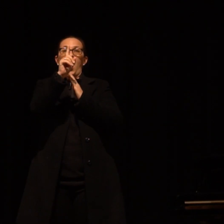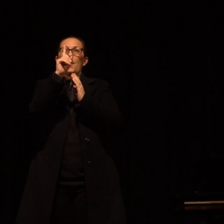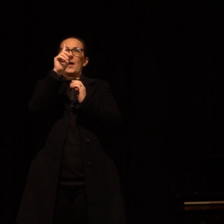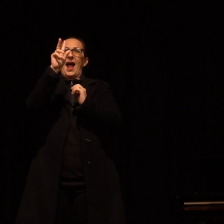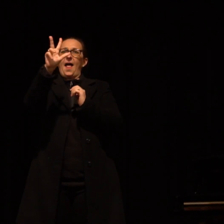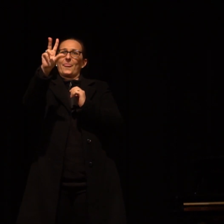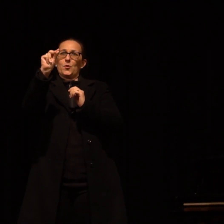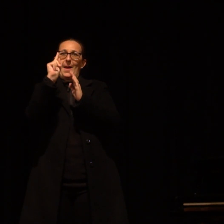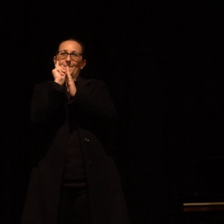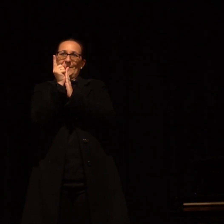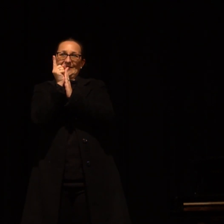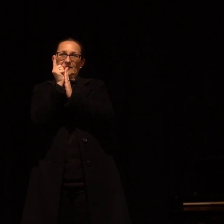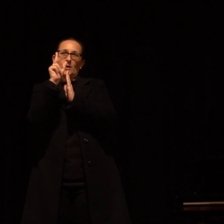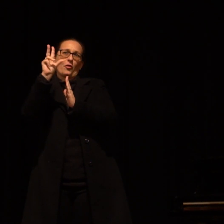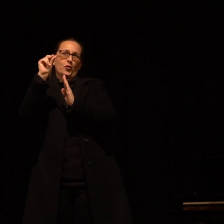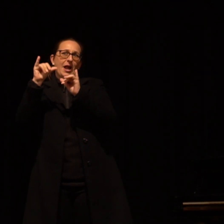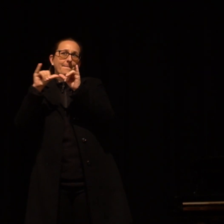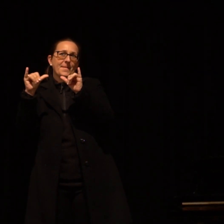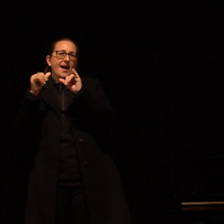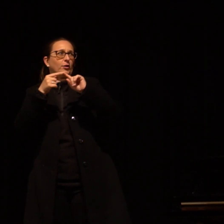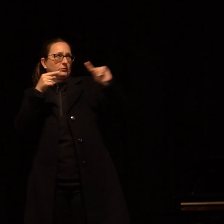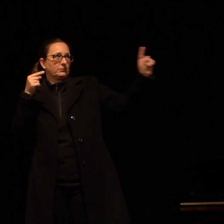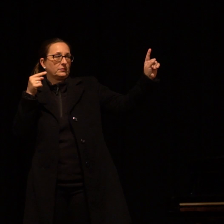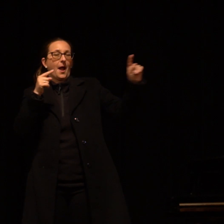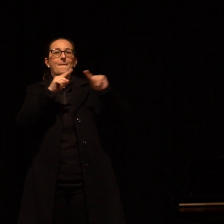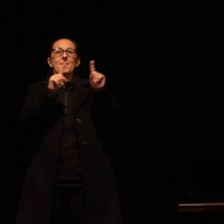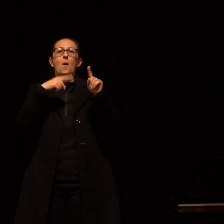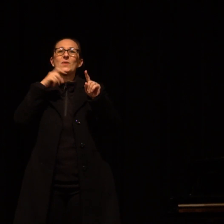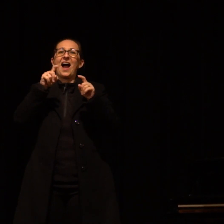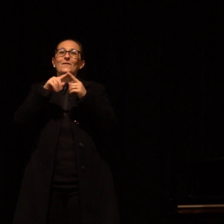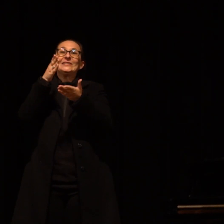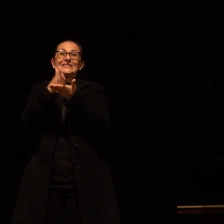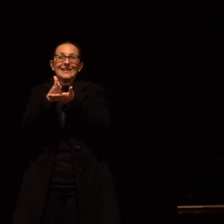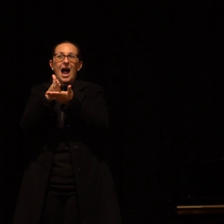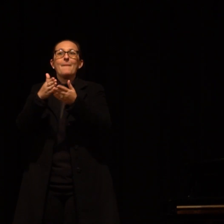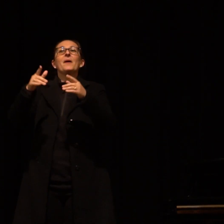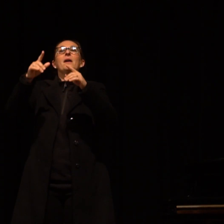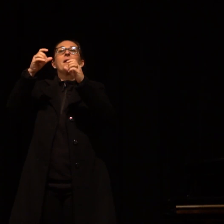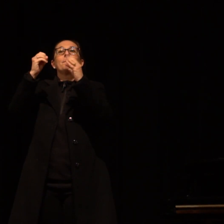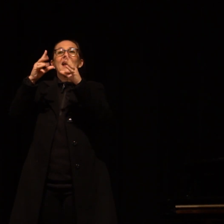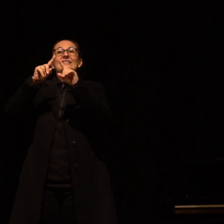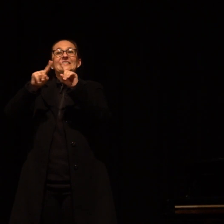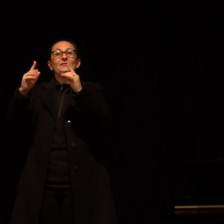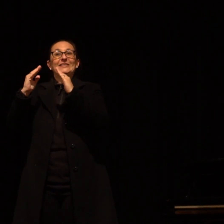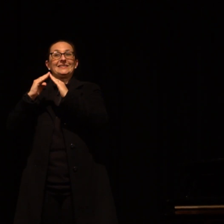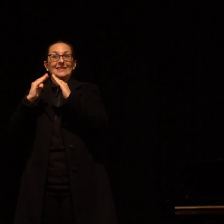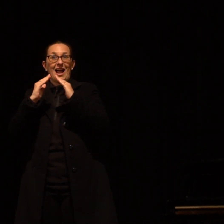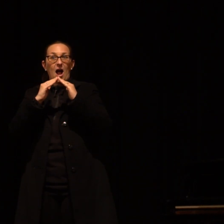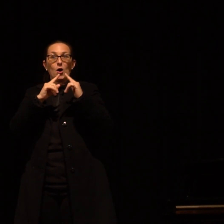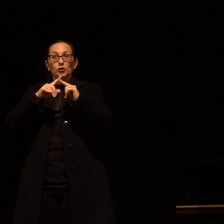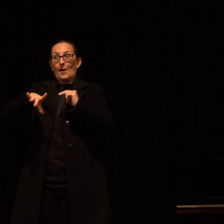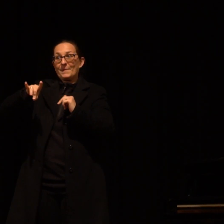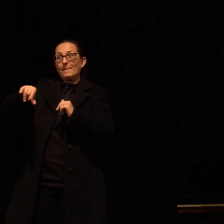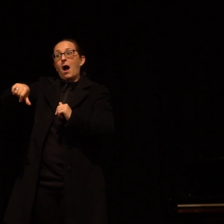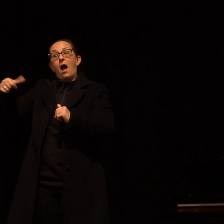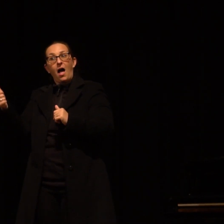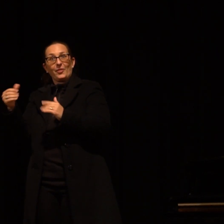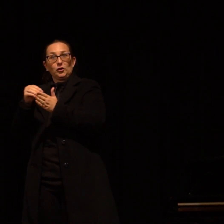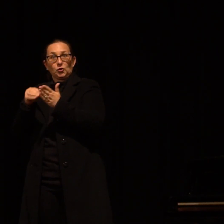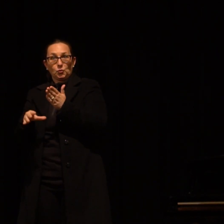Now, it took 1 hour and 30 minutes to get from my house to the bus,